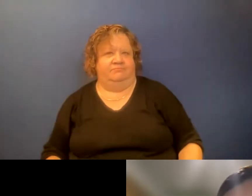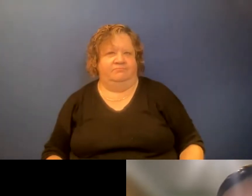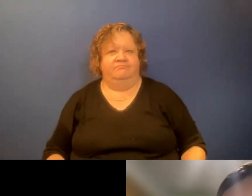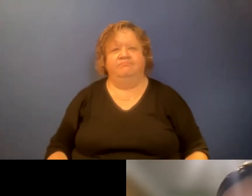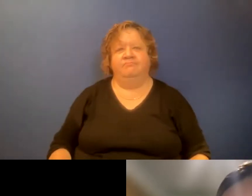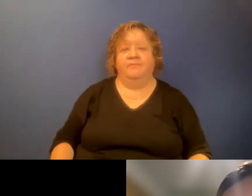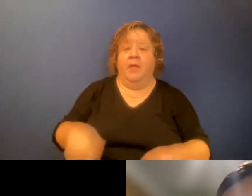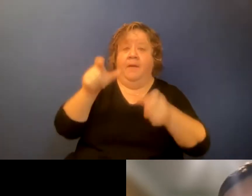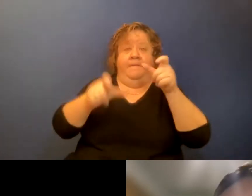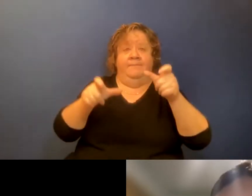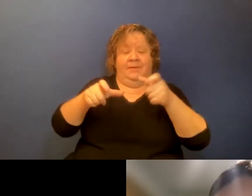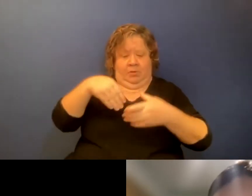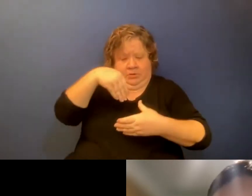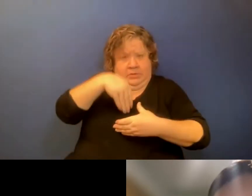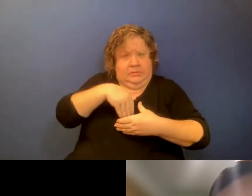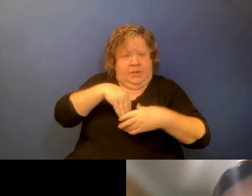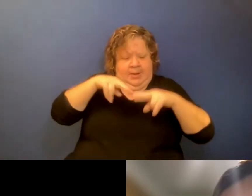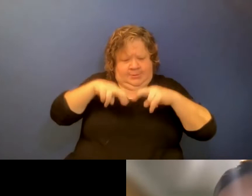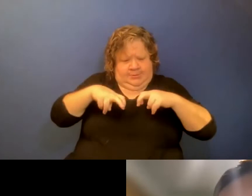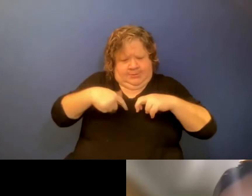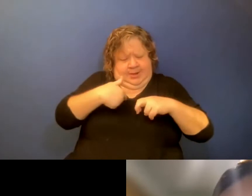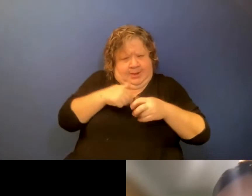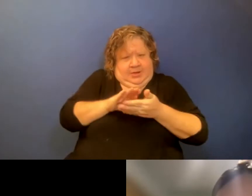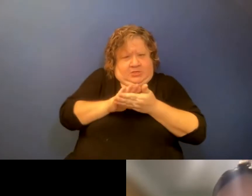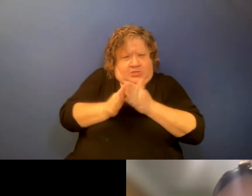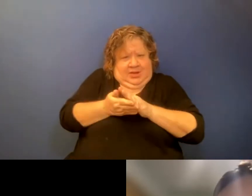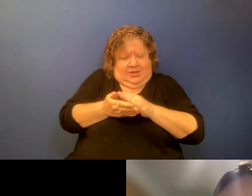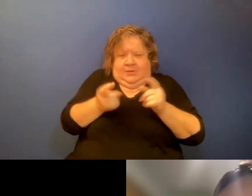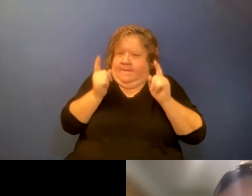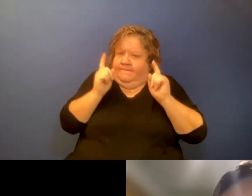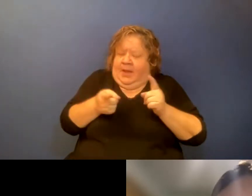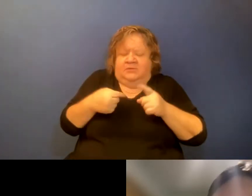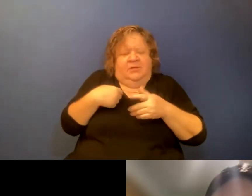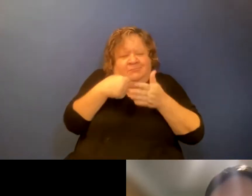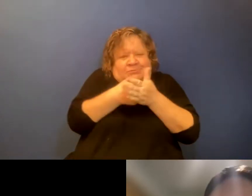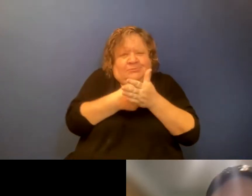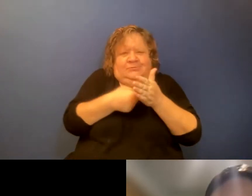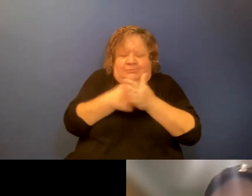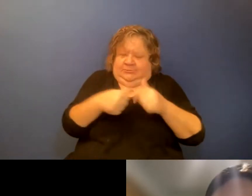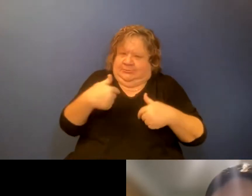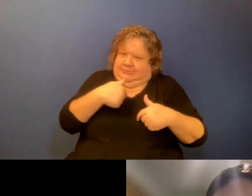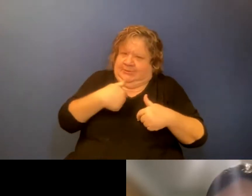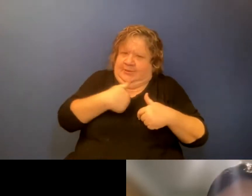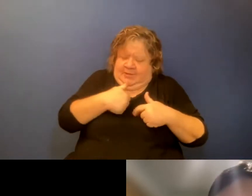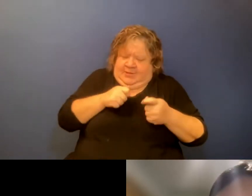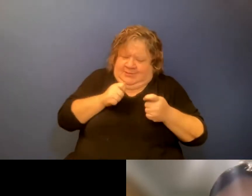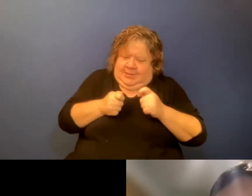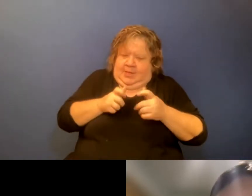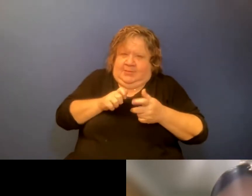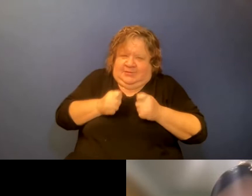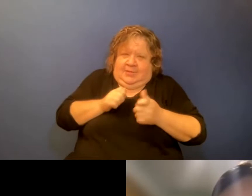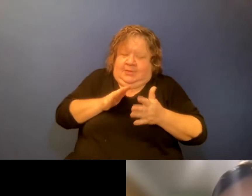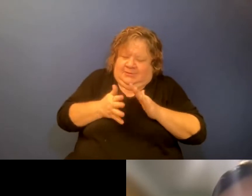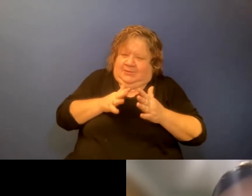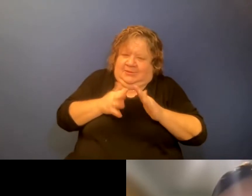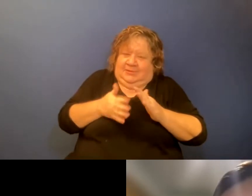repeated intervention to reinforce and affirm that behavior in order for something to work over time and for that behavior to